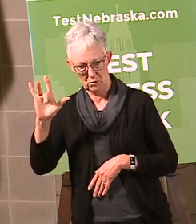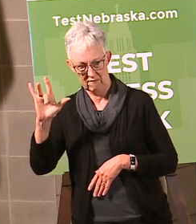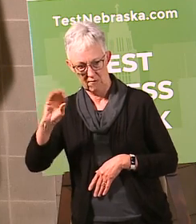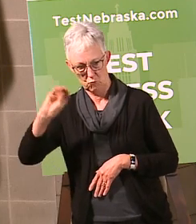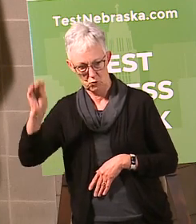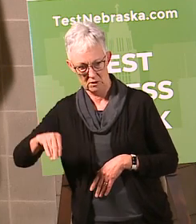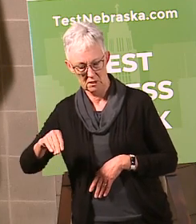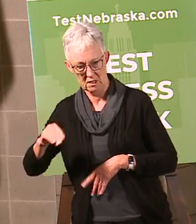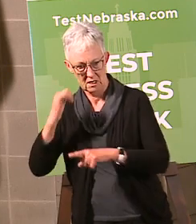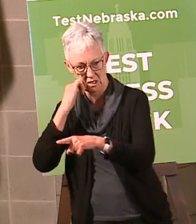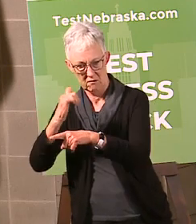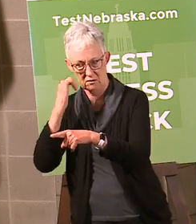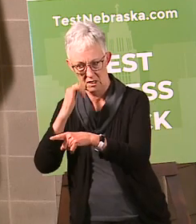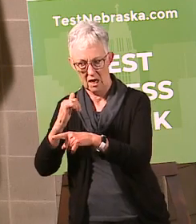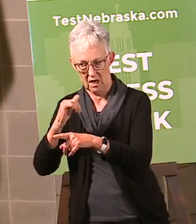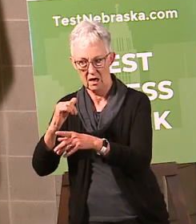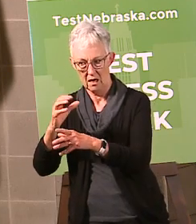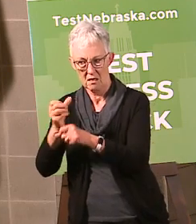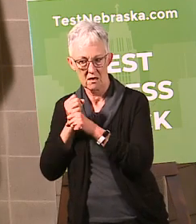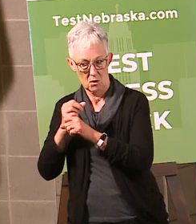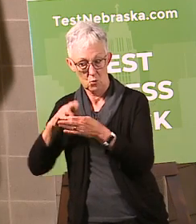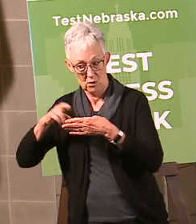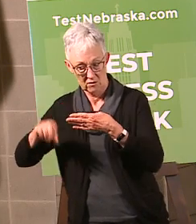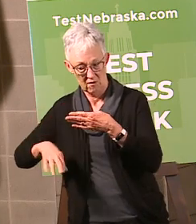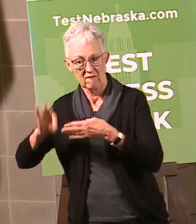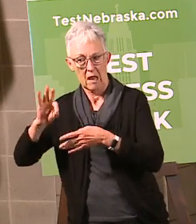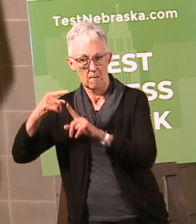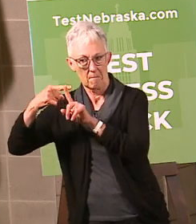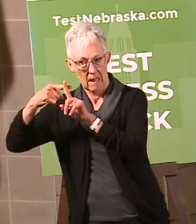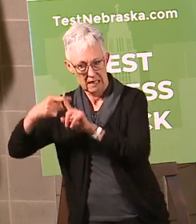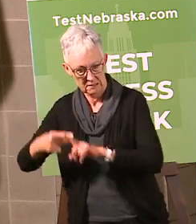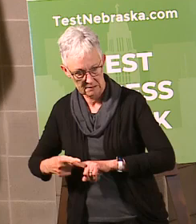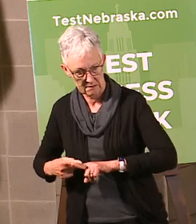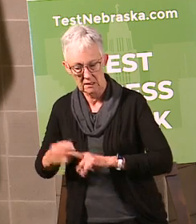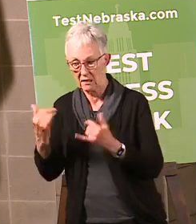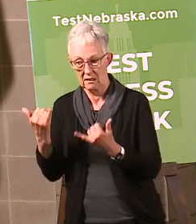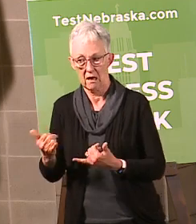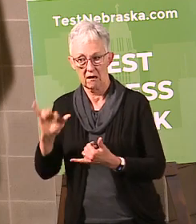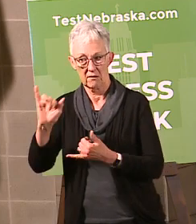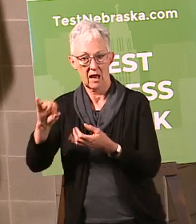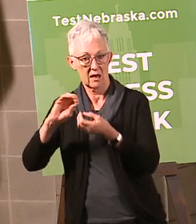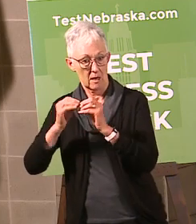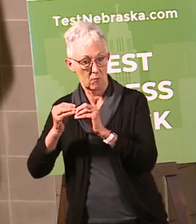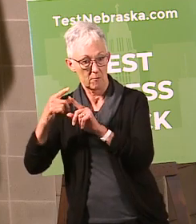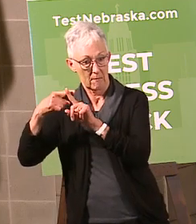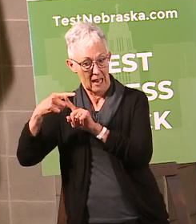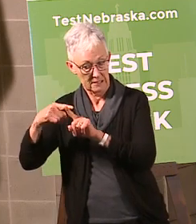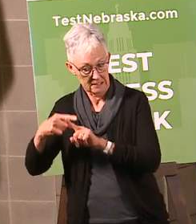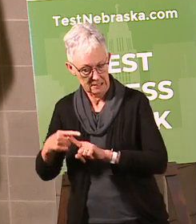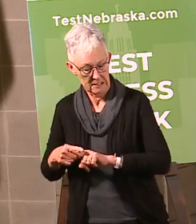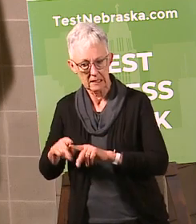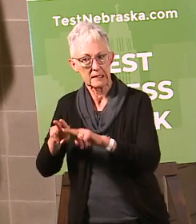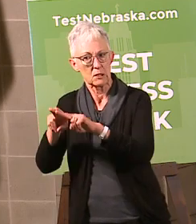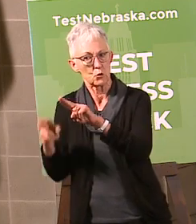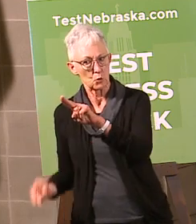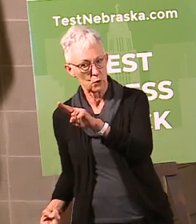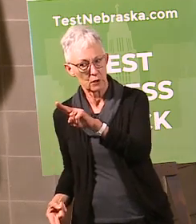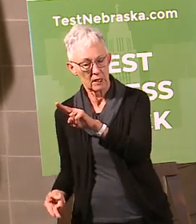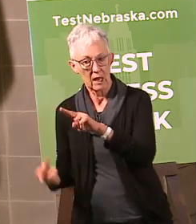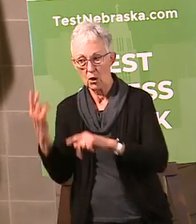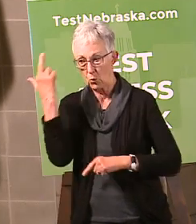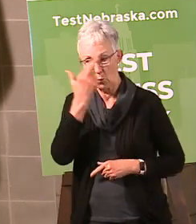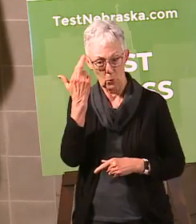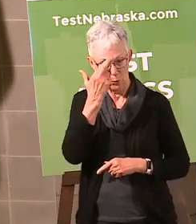25% per day positivity rate. We're noticing that it's starting to come down, and the reason for that, it just depends on where you're testing.